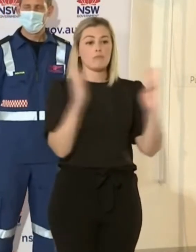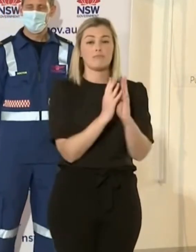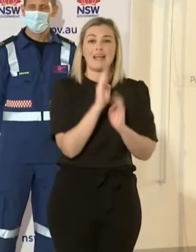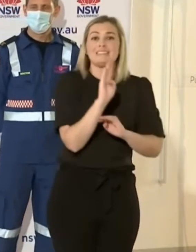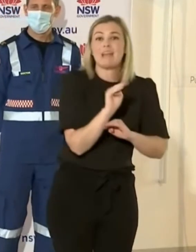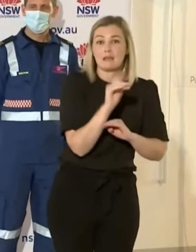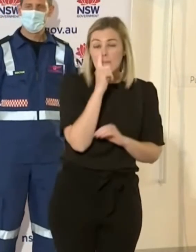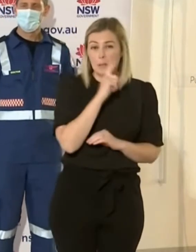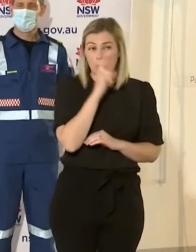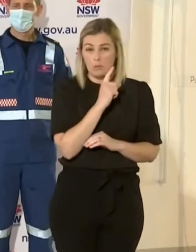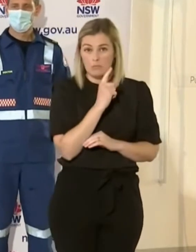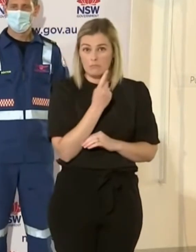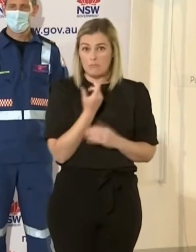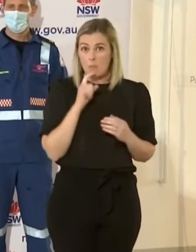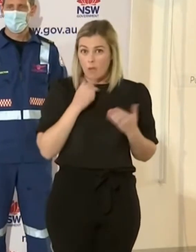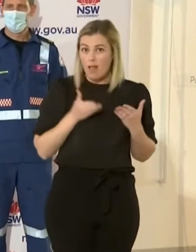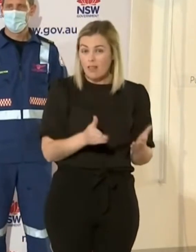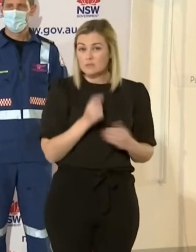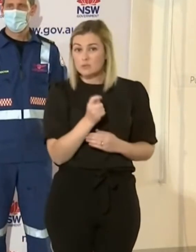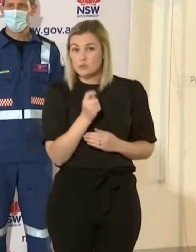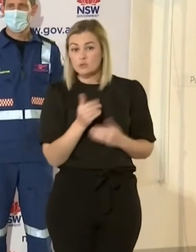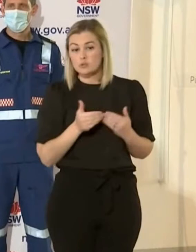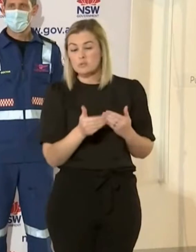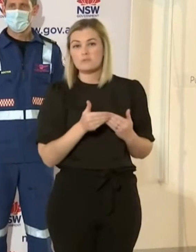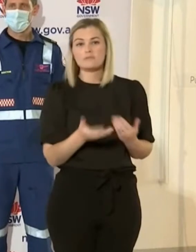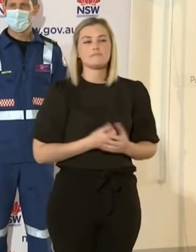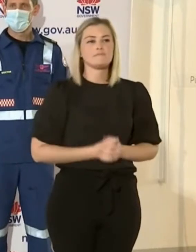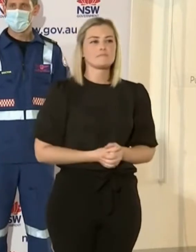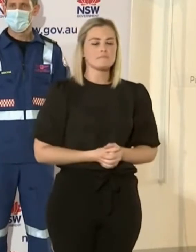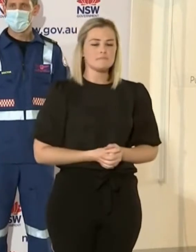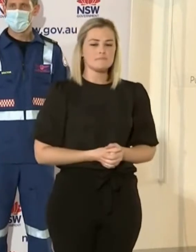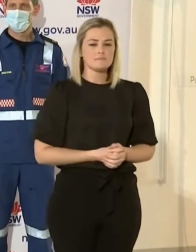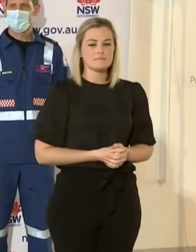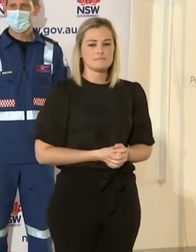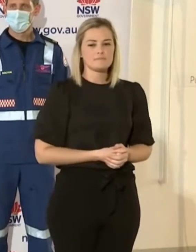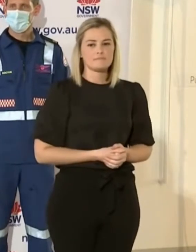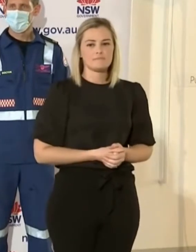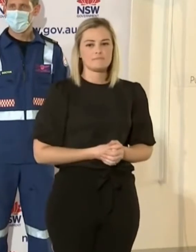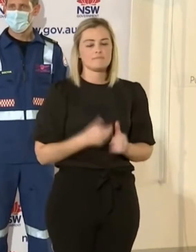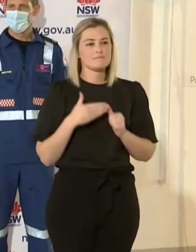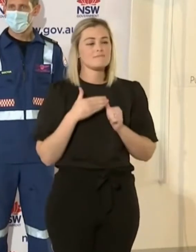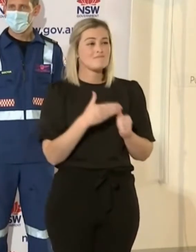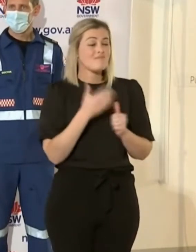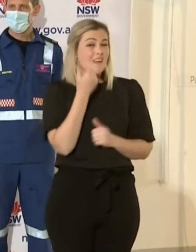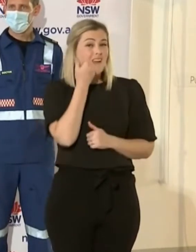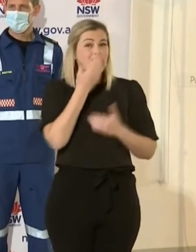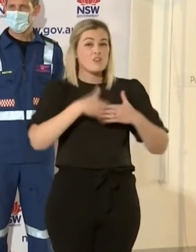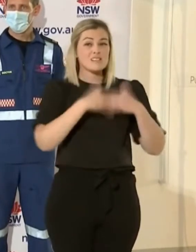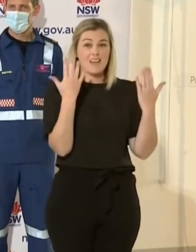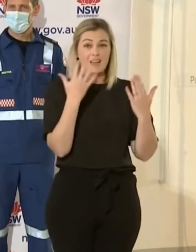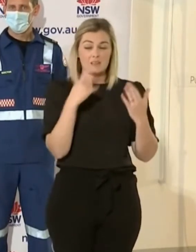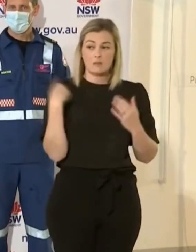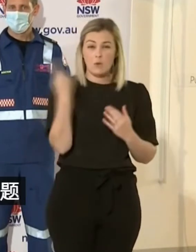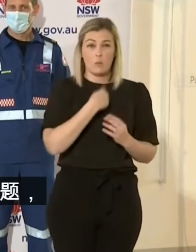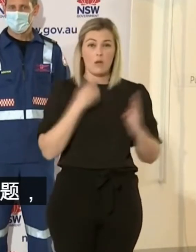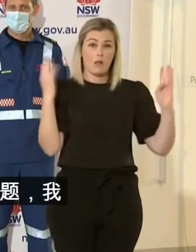is that every day we meet and try and discuss these issues as a group here in the